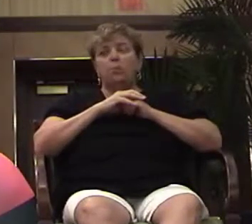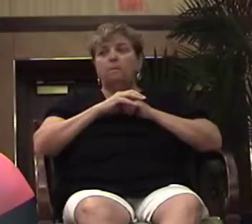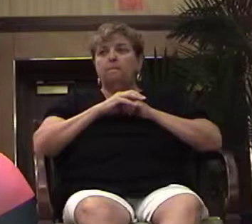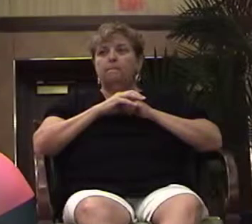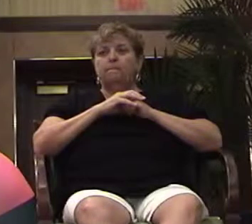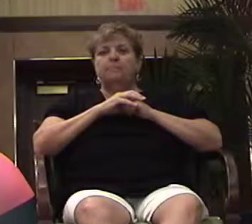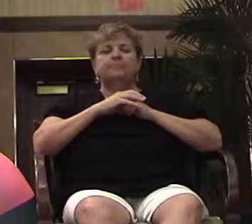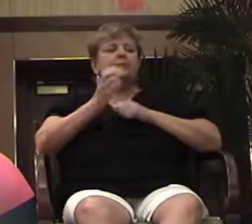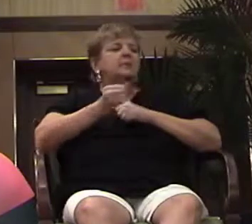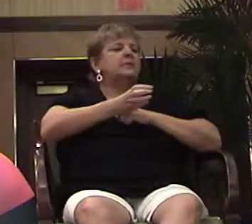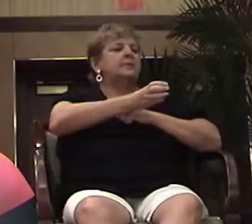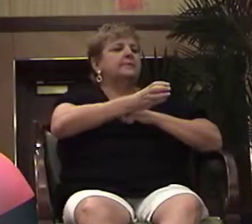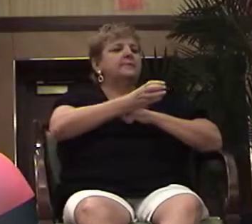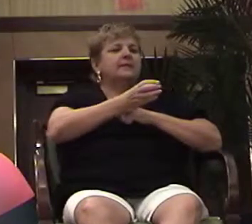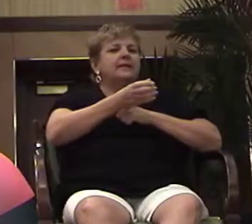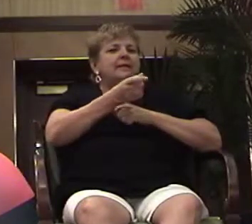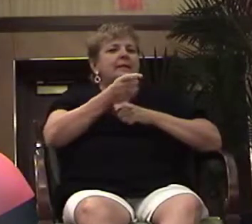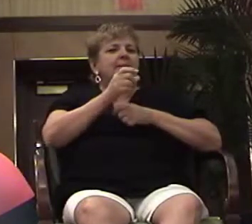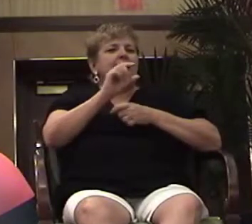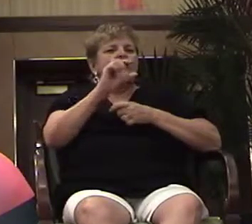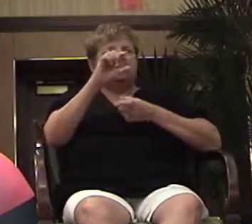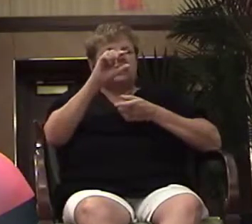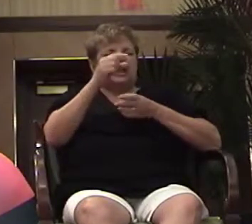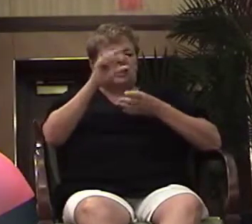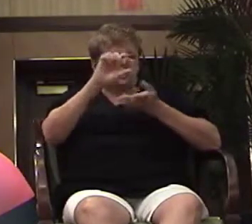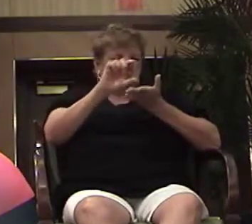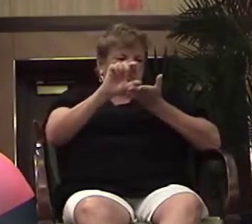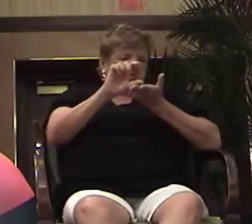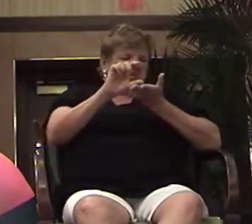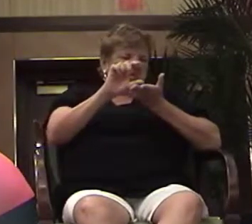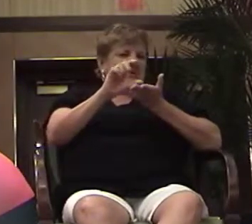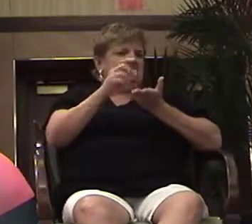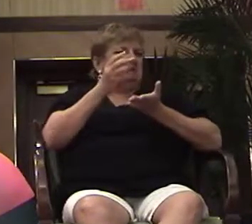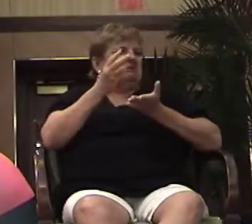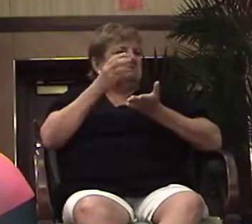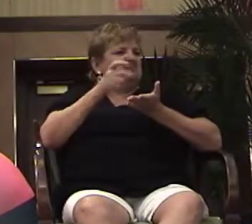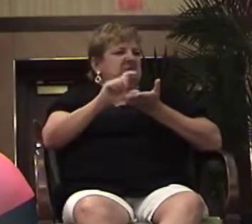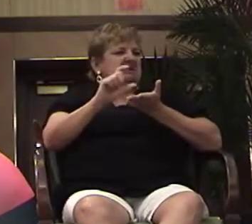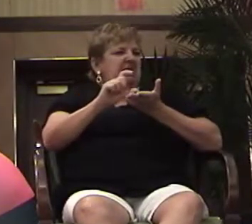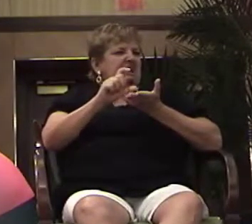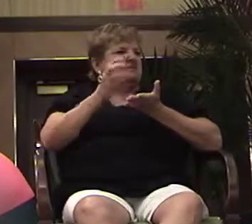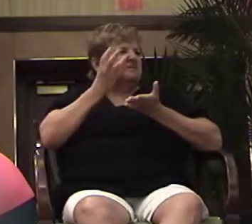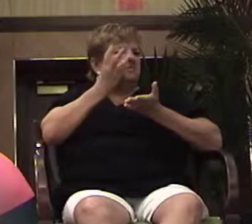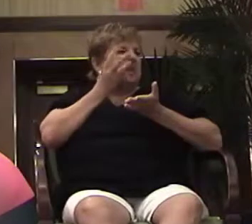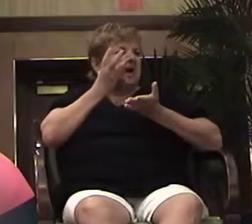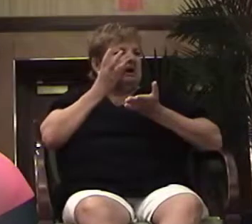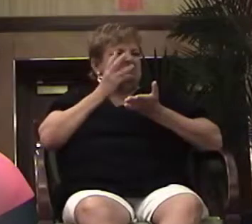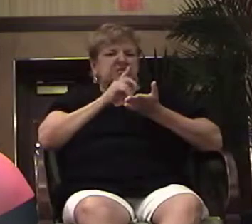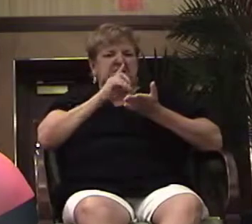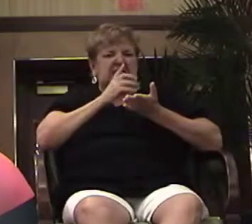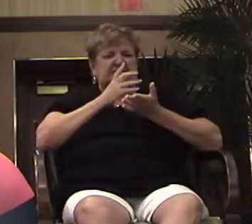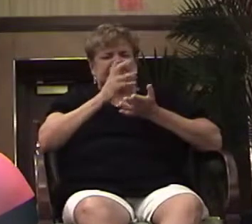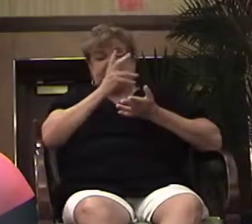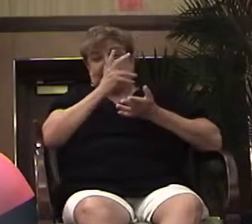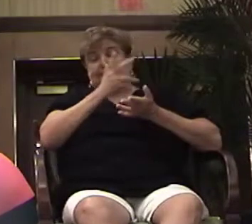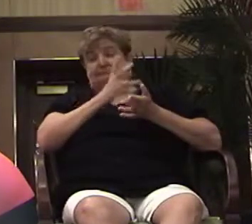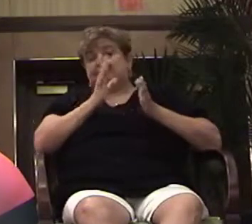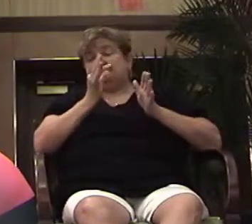Here. They filled me a little cheese glass full of rot gut something. I don't know what the name was. Anyhow, it